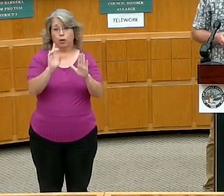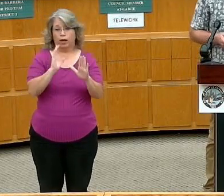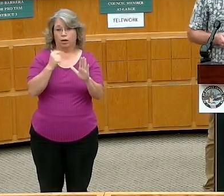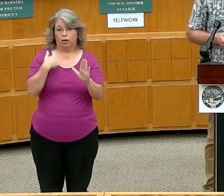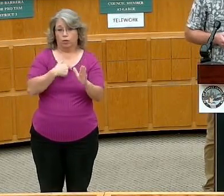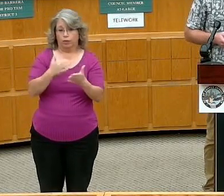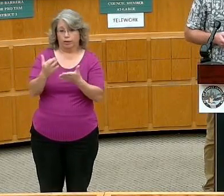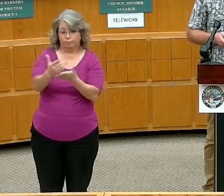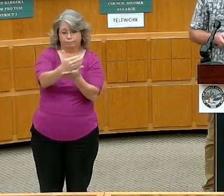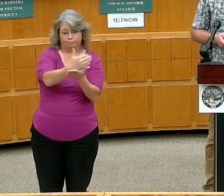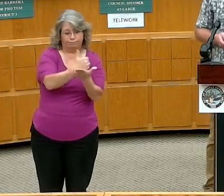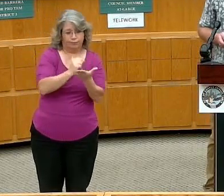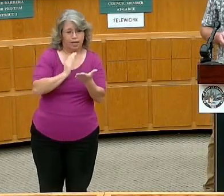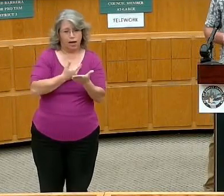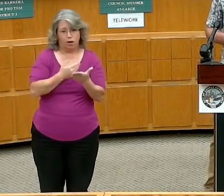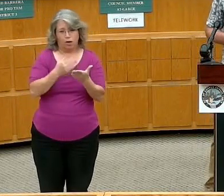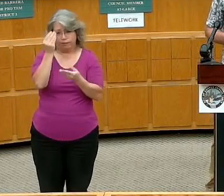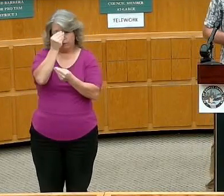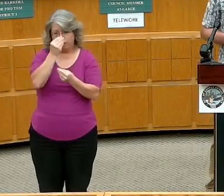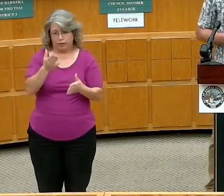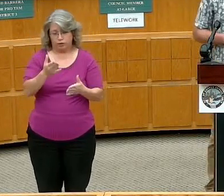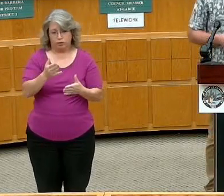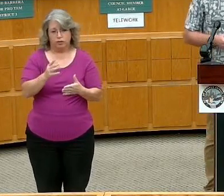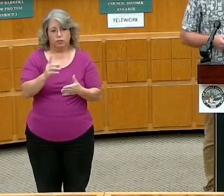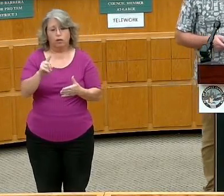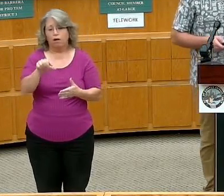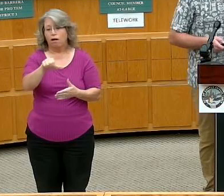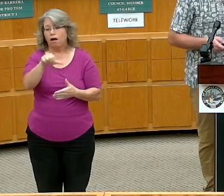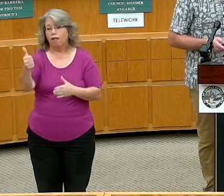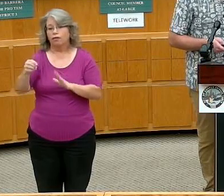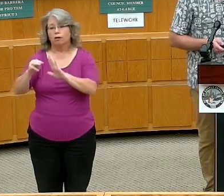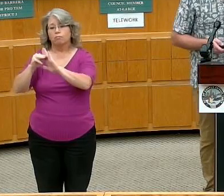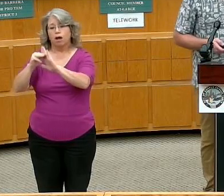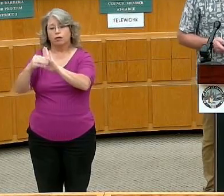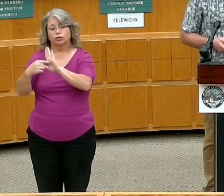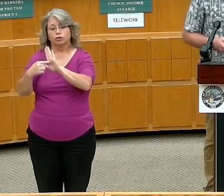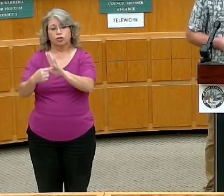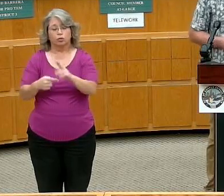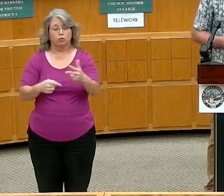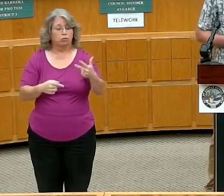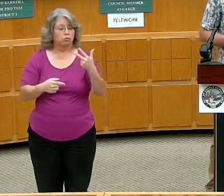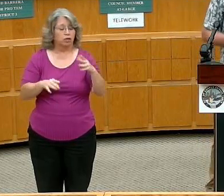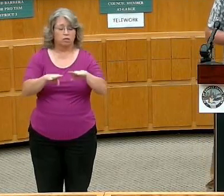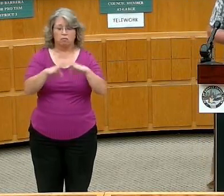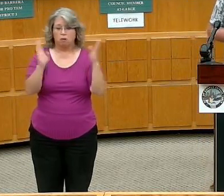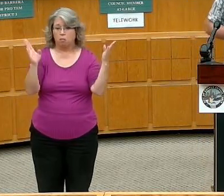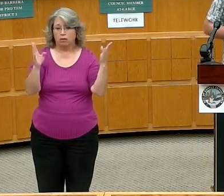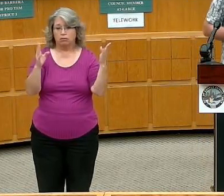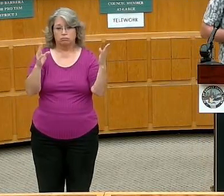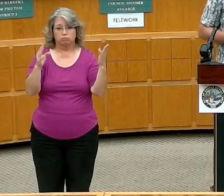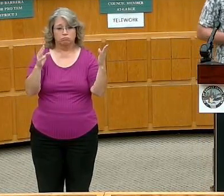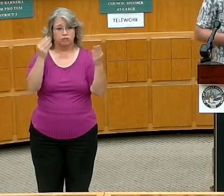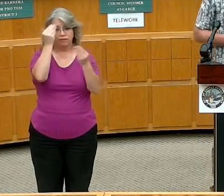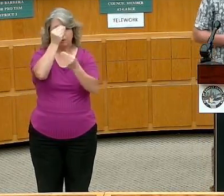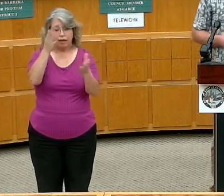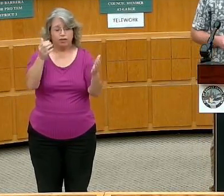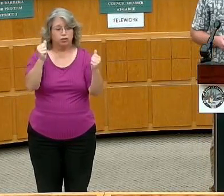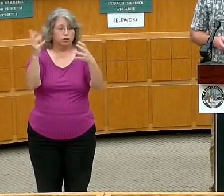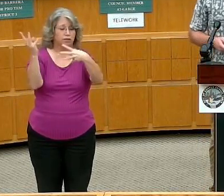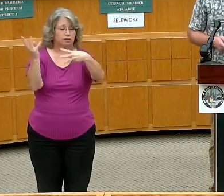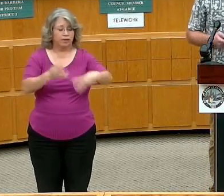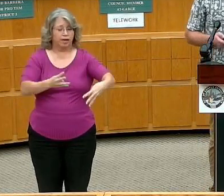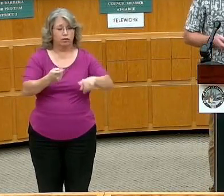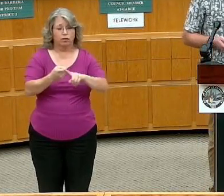if you want to look up where these models are, you can find them and read about them. 3 of them are open source. You can download them from the internet onto